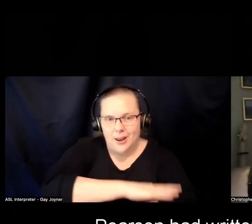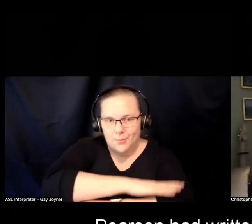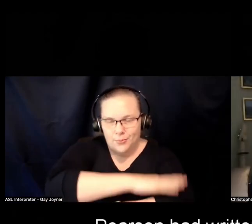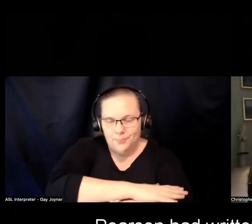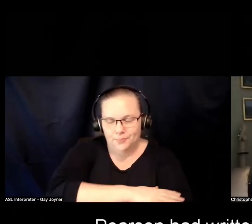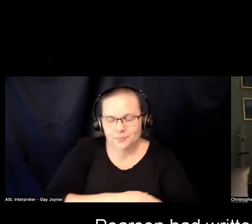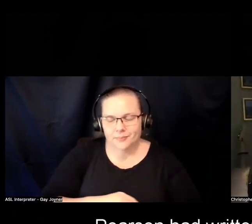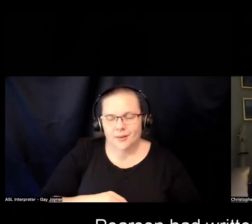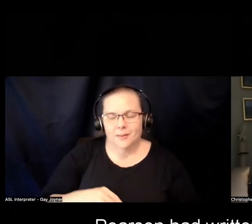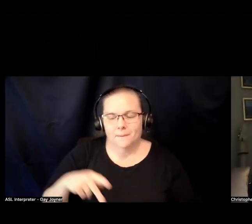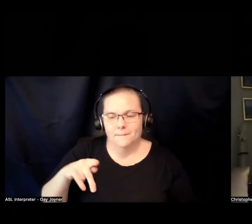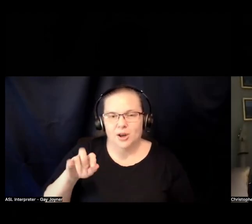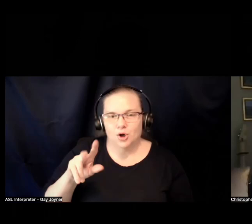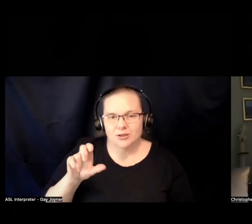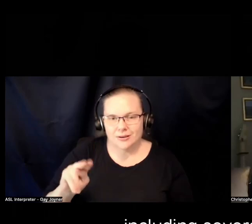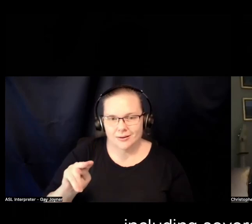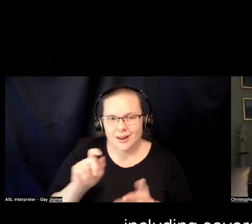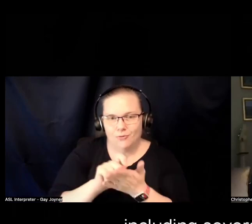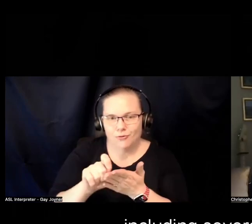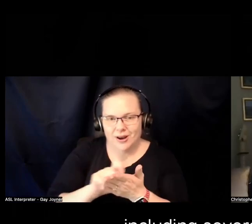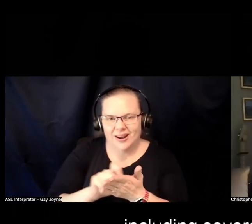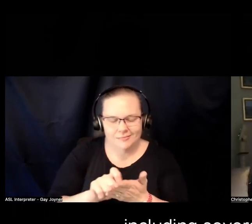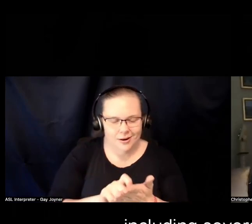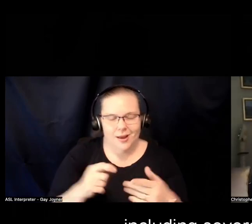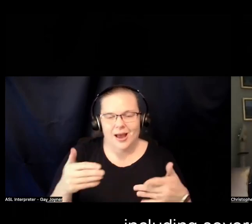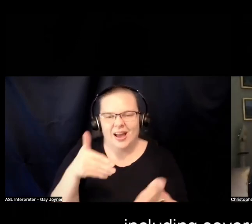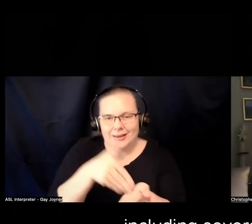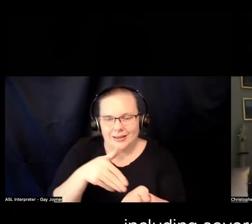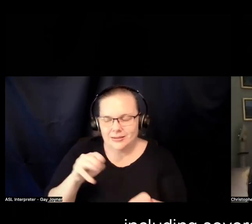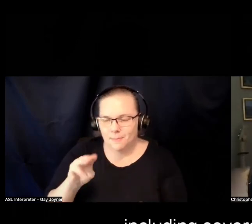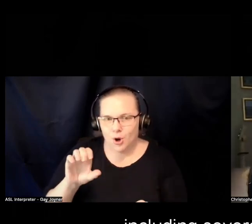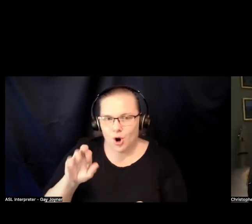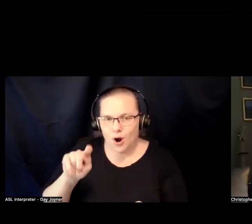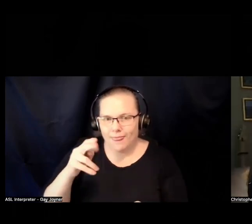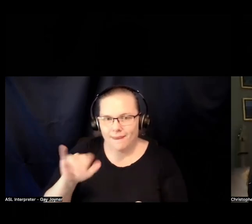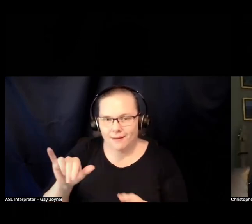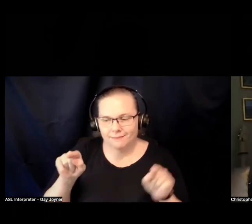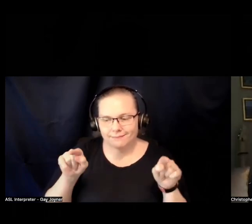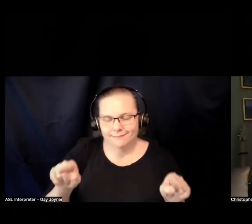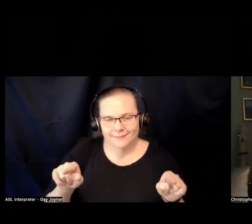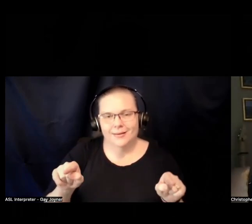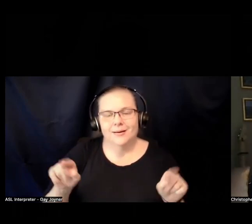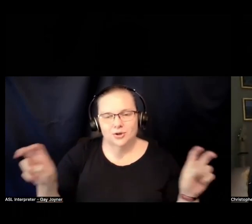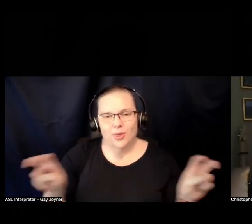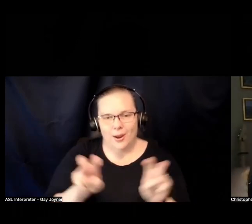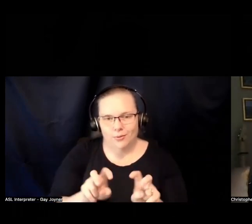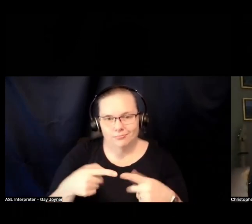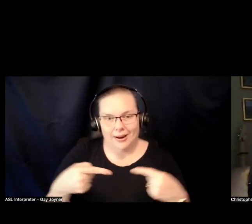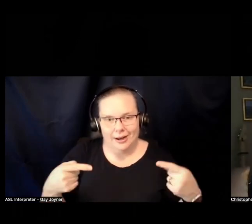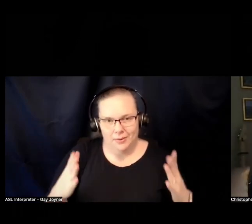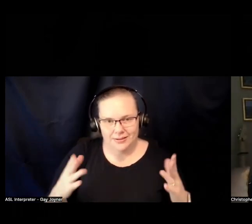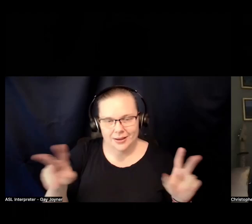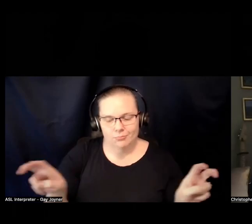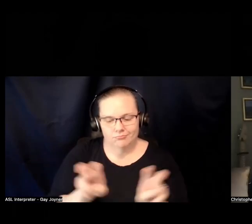40 columns against McCarthy, including several alleging the senator was a tax cheat. In response,